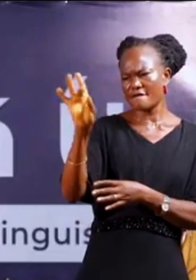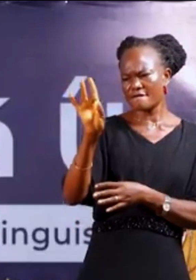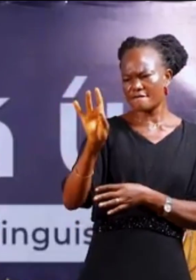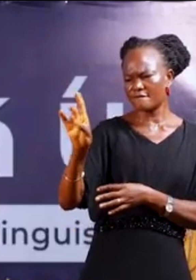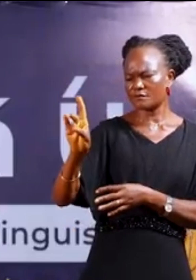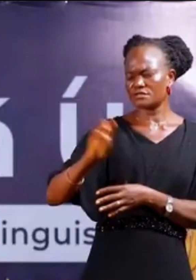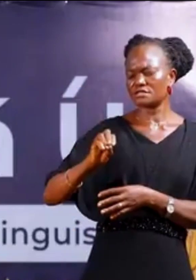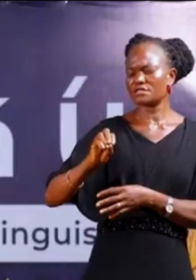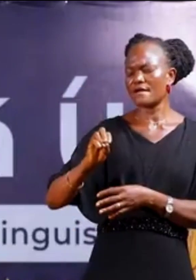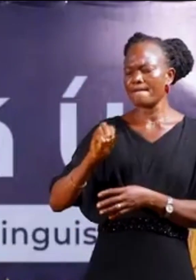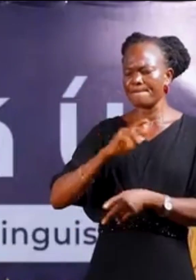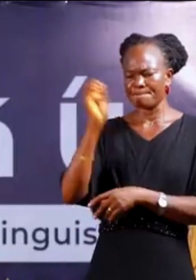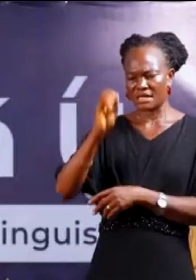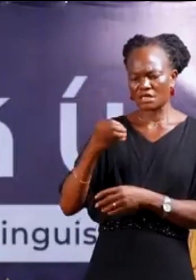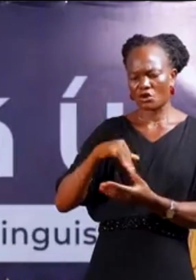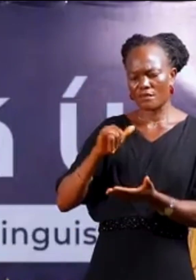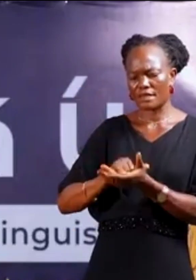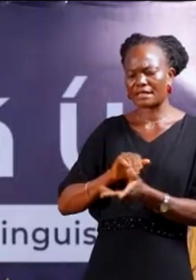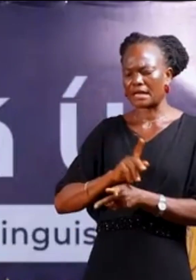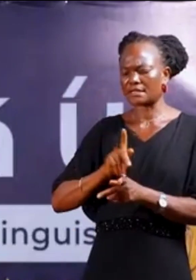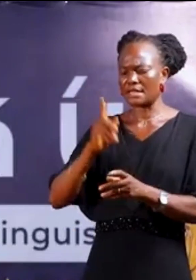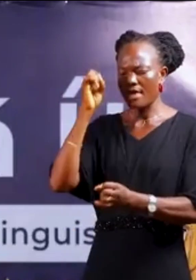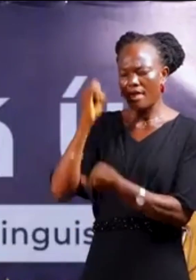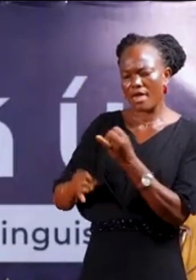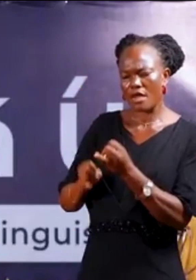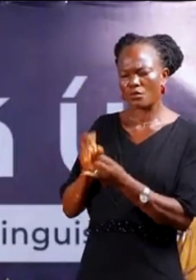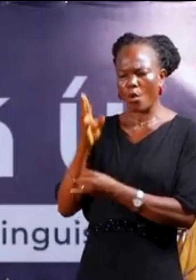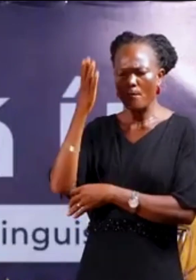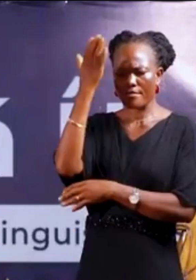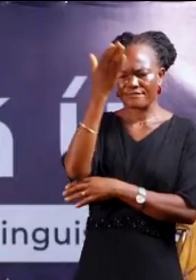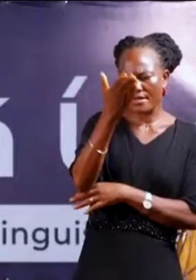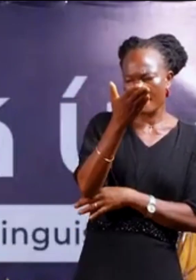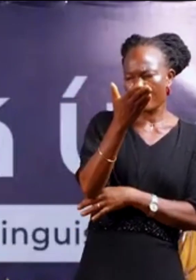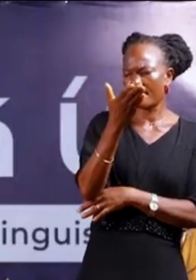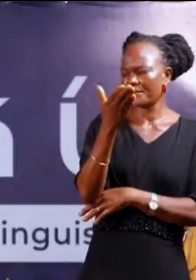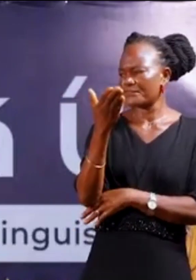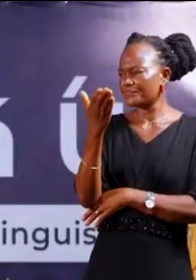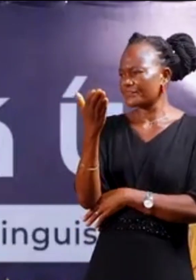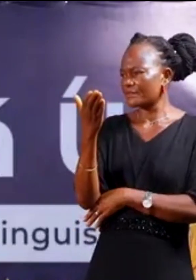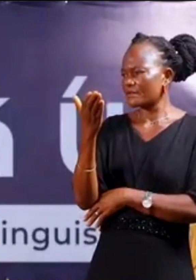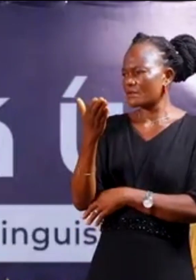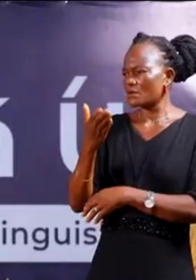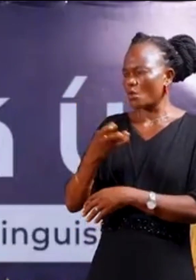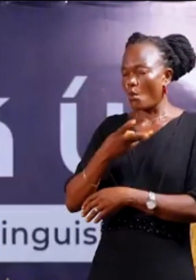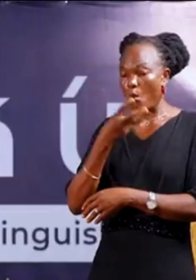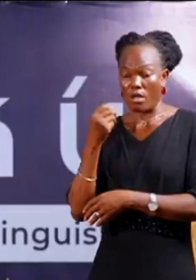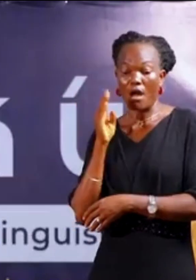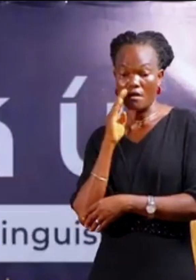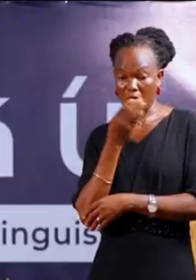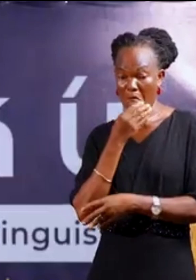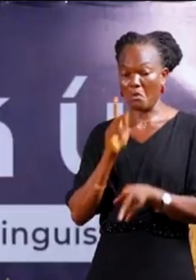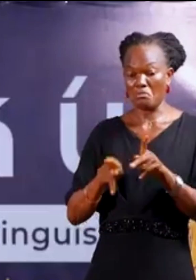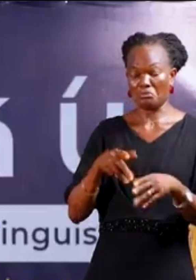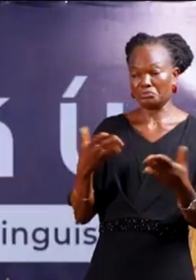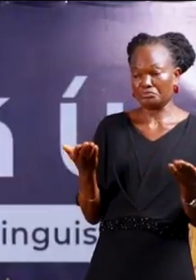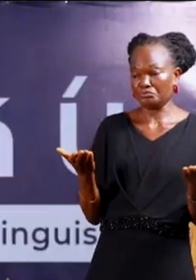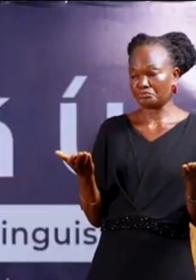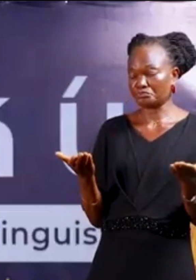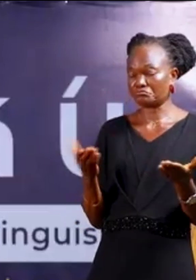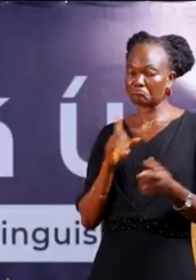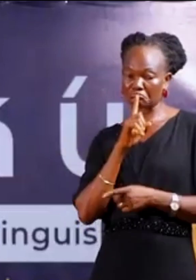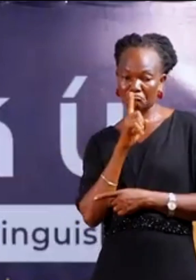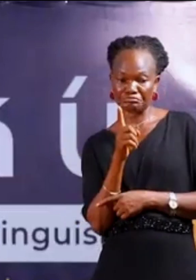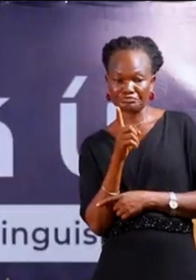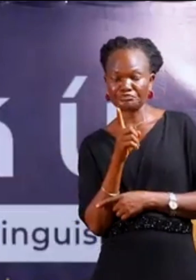70% of those who ended up in the African diaspora from what is known as the Bight of Biafra were Igbo speaking.